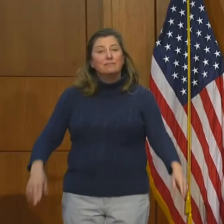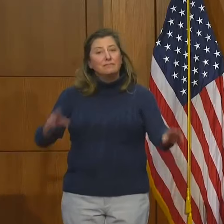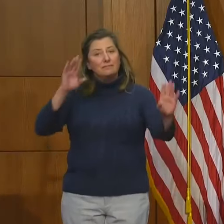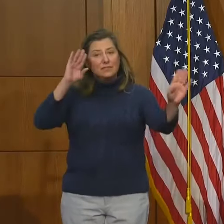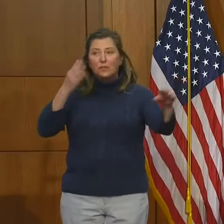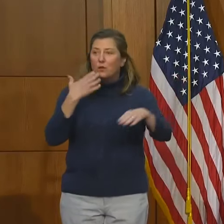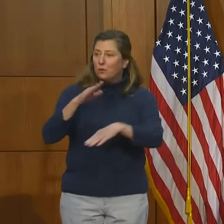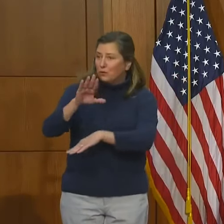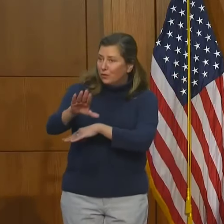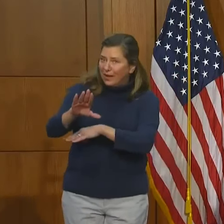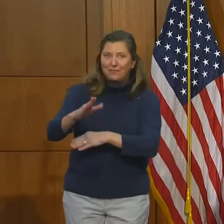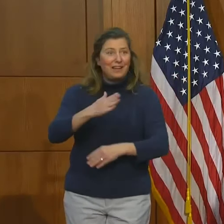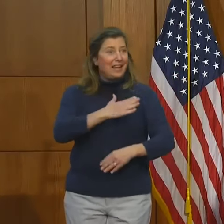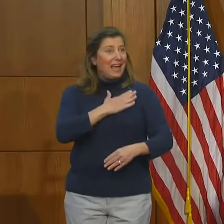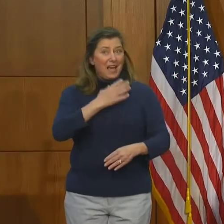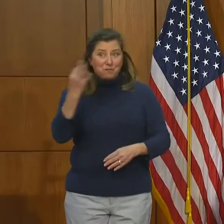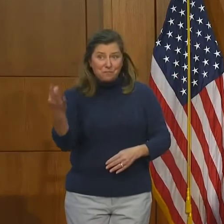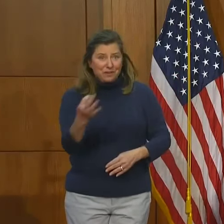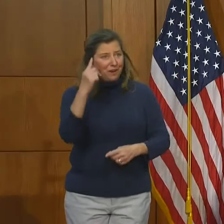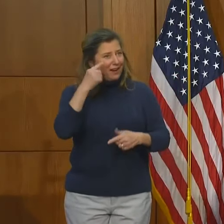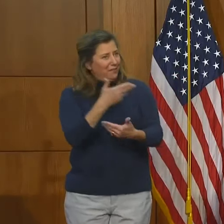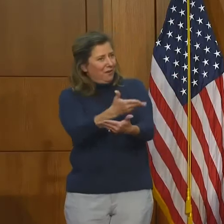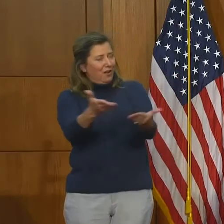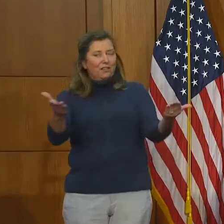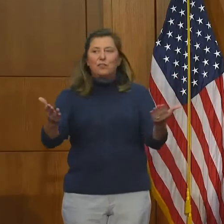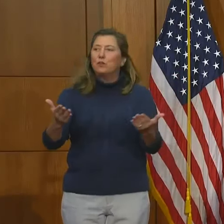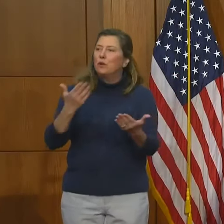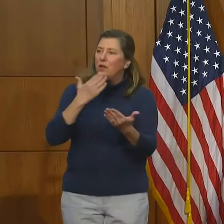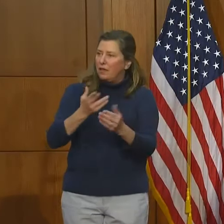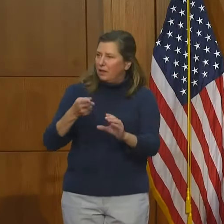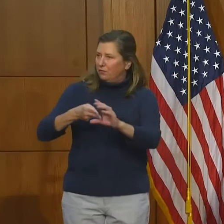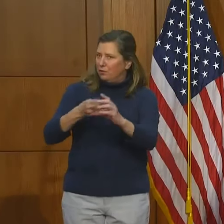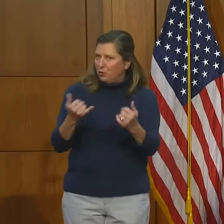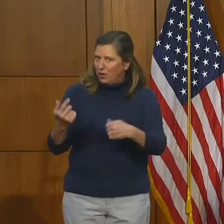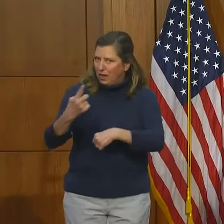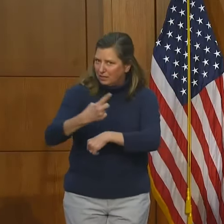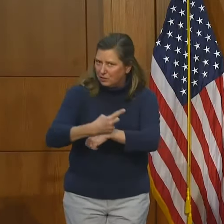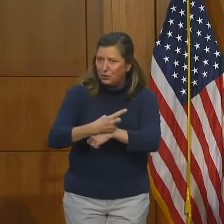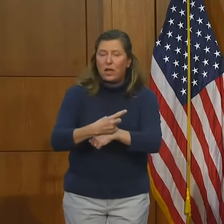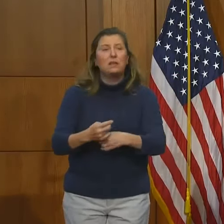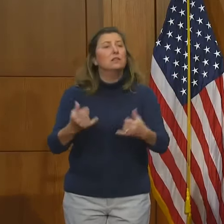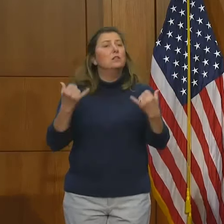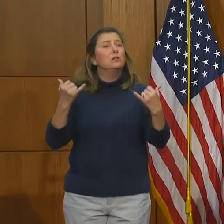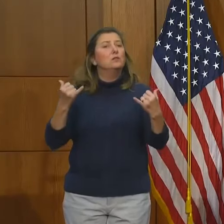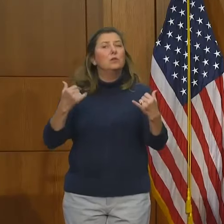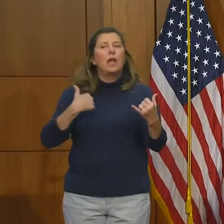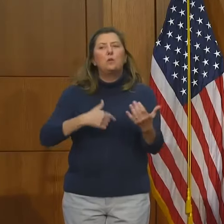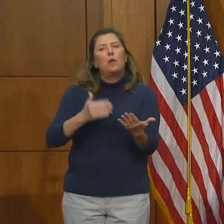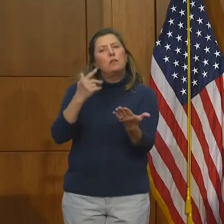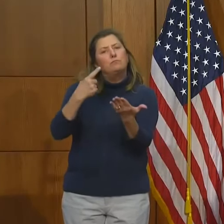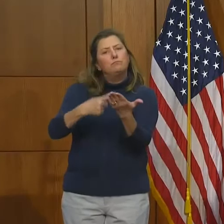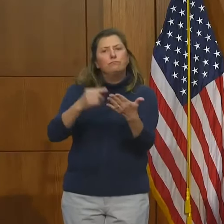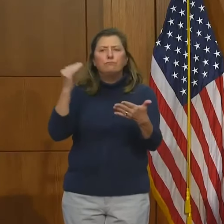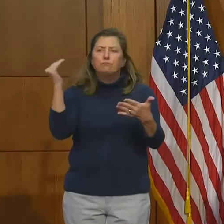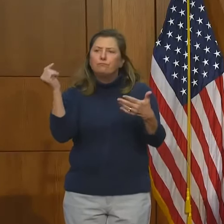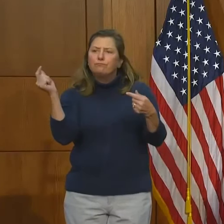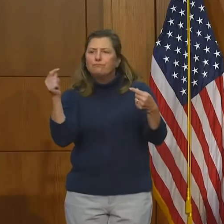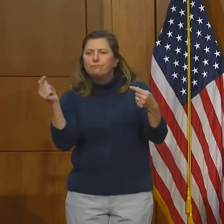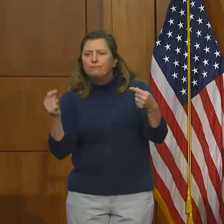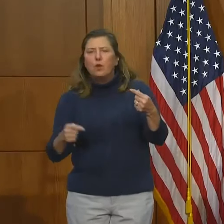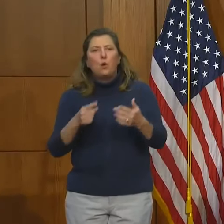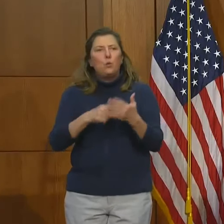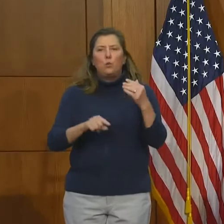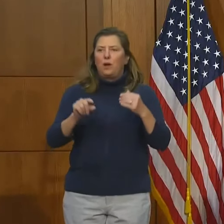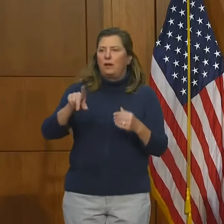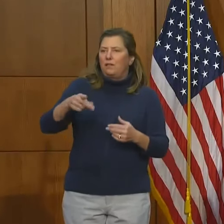Well, good afternoon and happy Friday to all of you, and thanks for joining us today. Today we're going to outline what our phase one